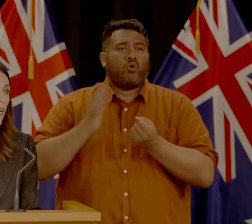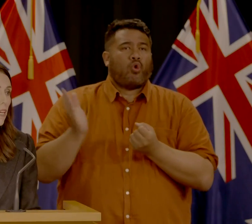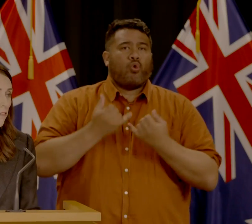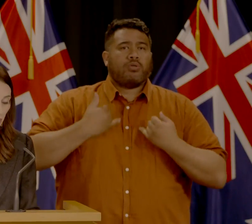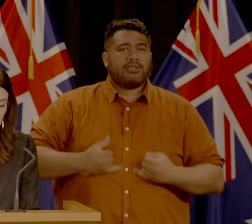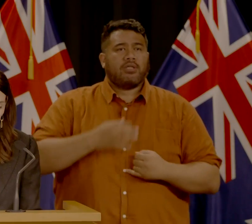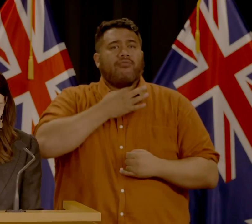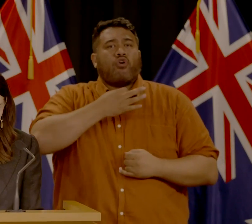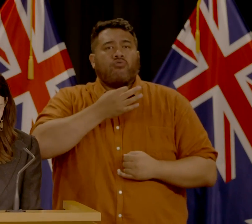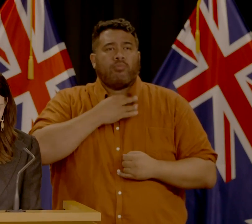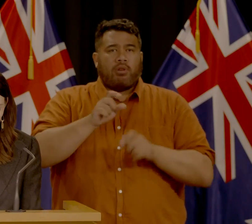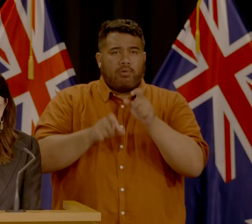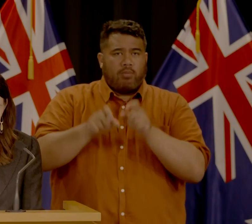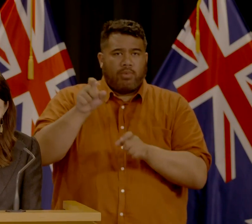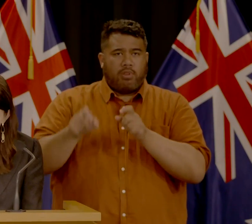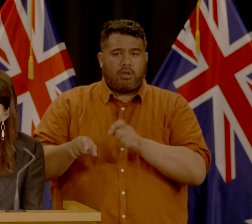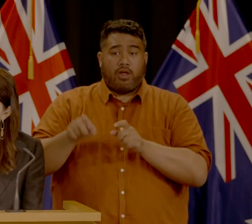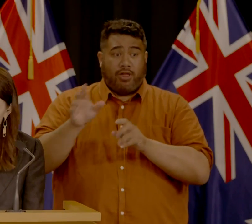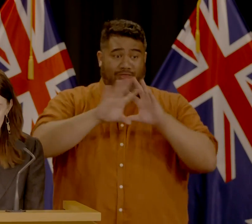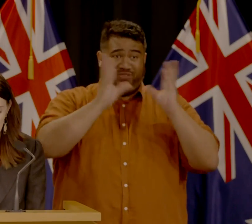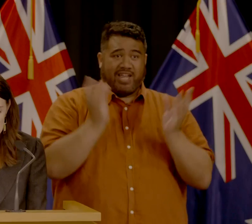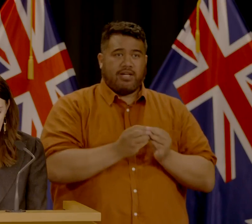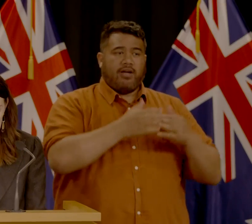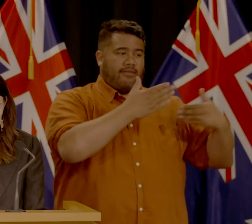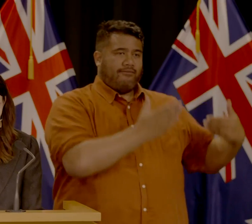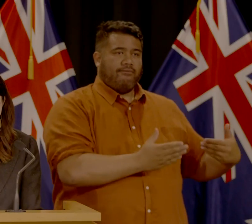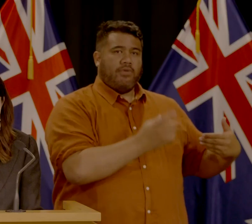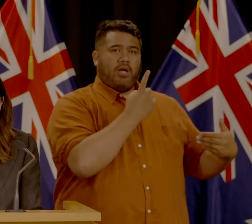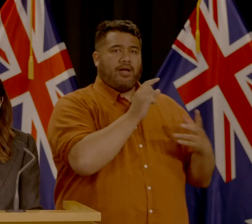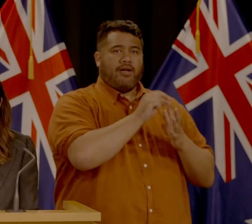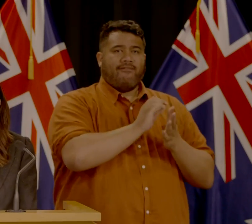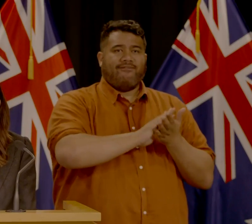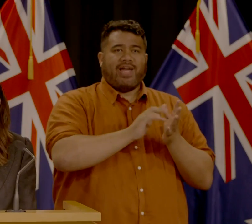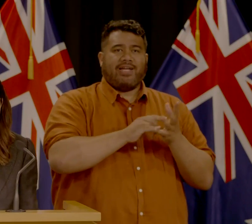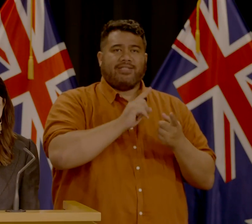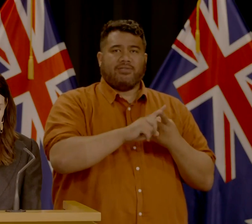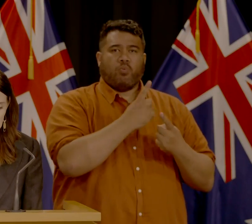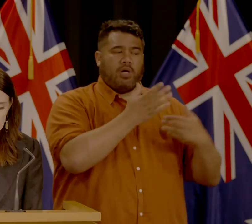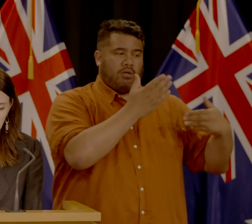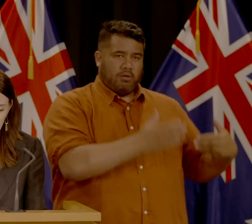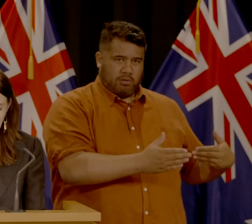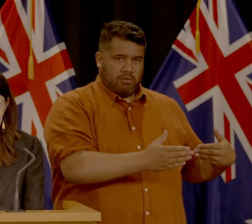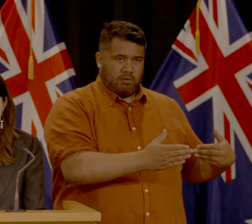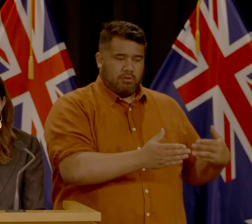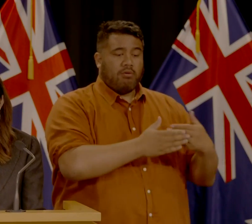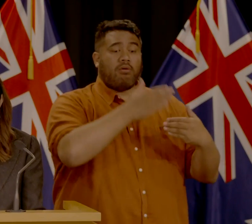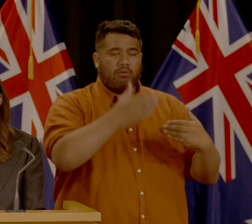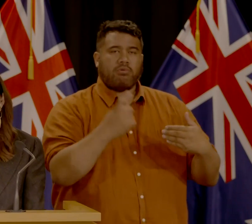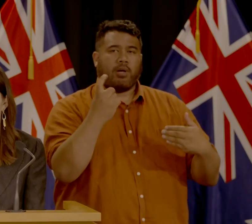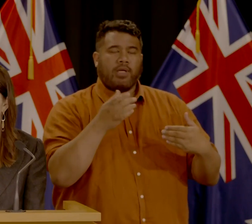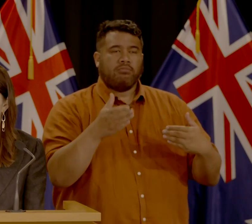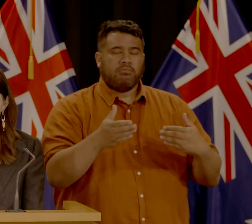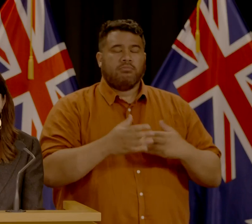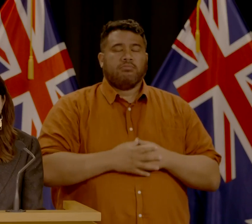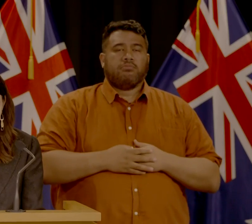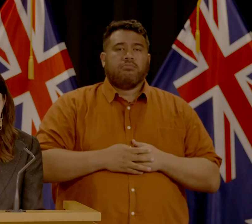This will be phase 1. There will be more to our response. But I want to ensure New Zealanders fully understand the damage